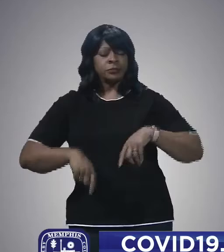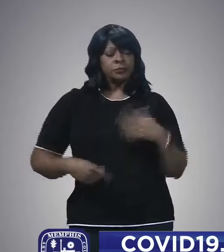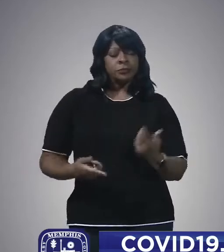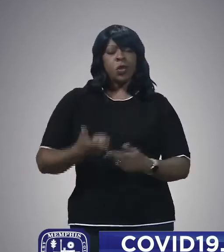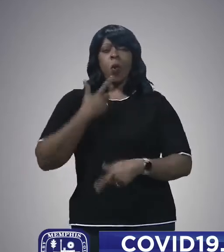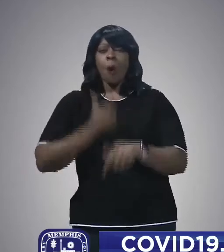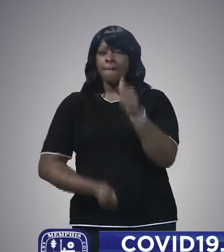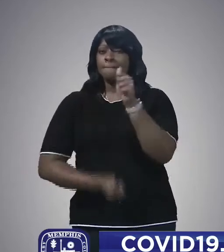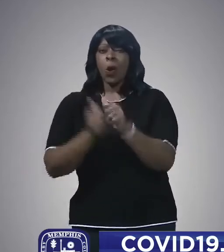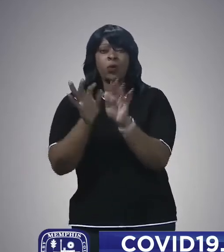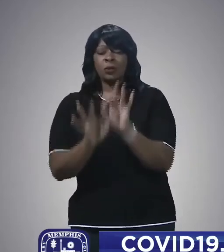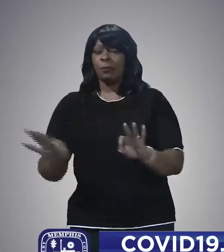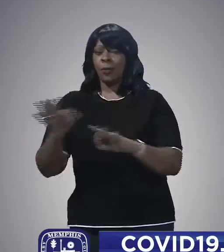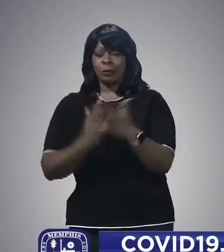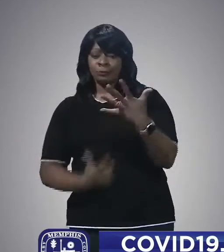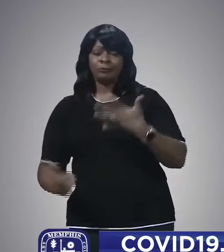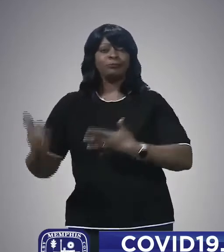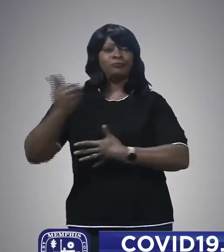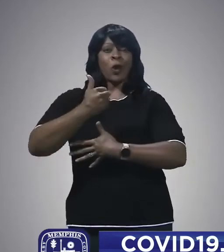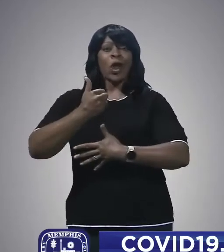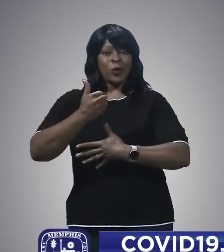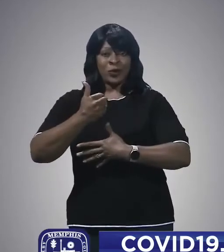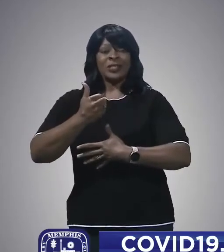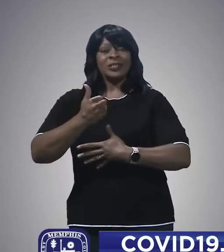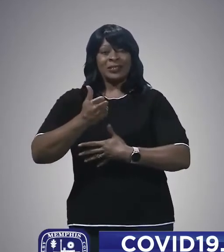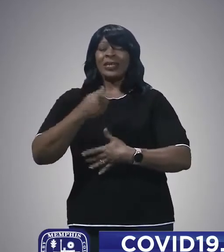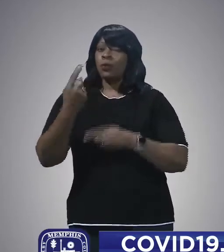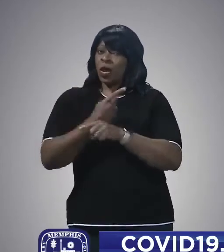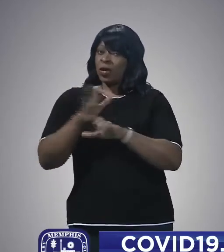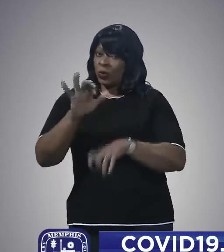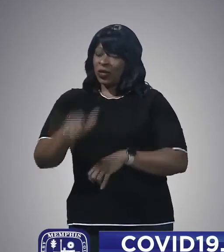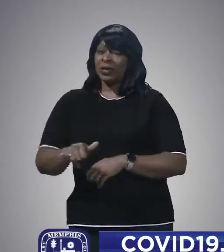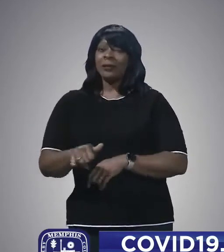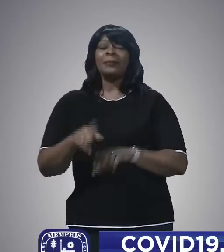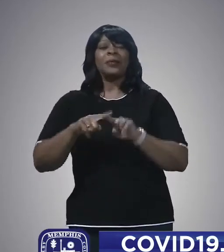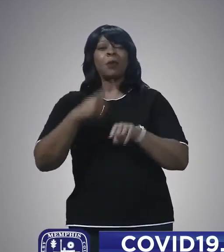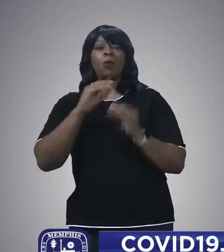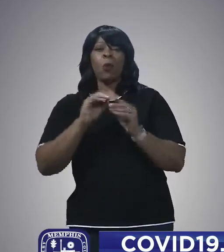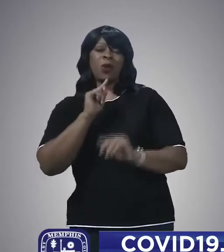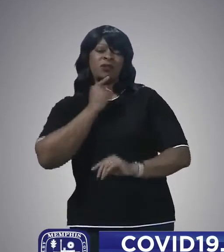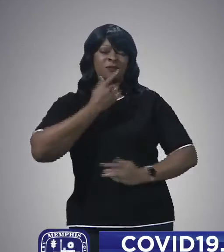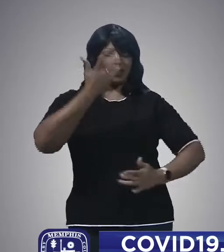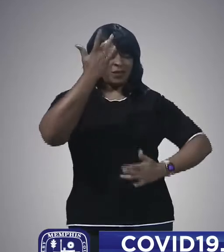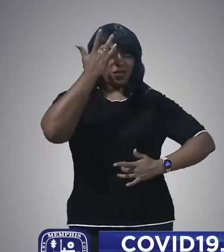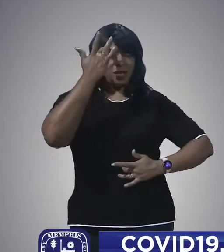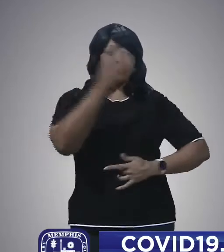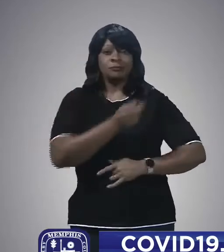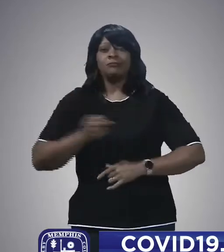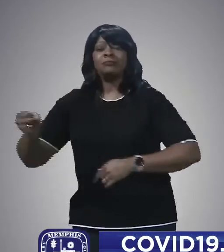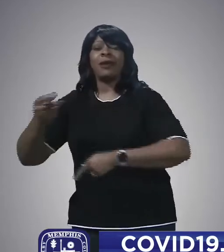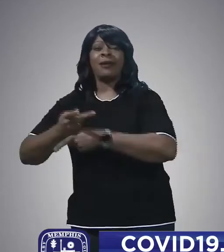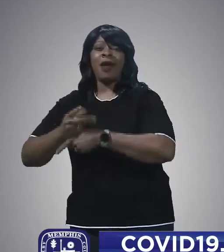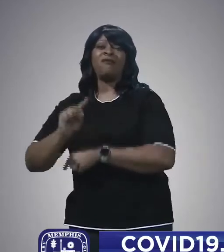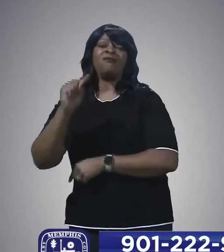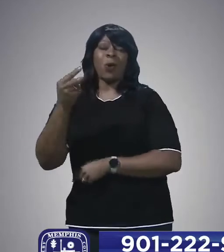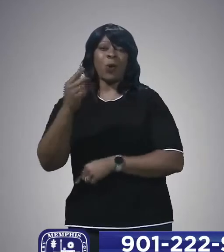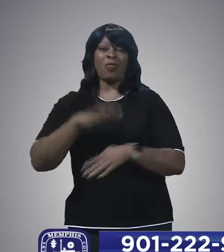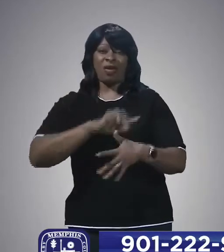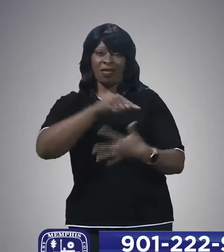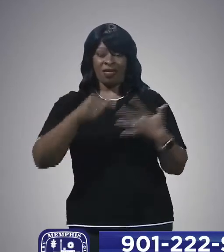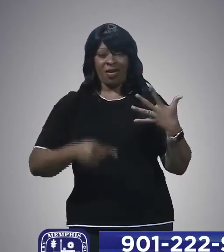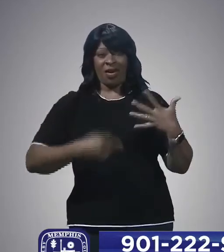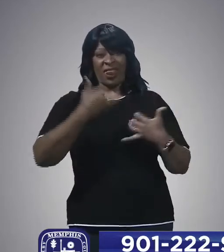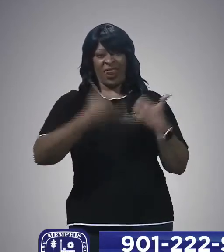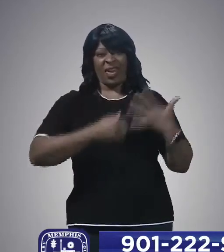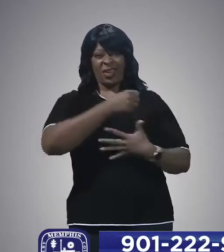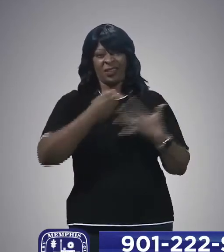is the most important person. And they do this on a regular basis, but I think what you heard them say in very abbreviated